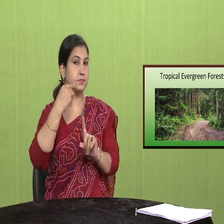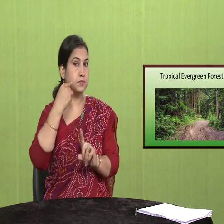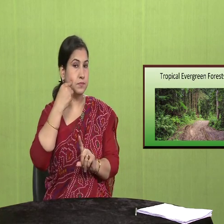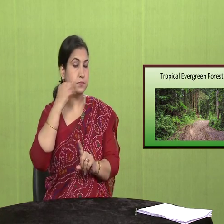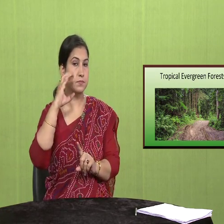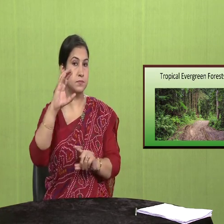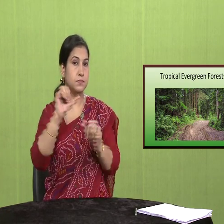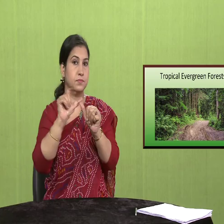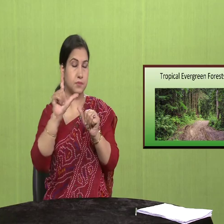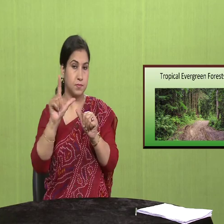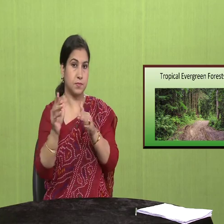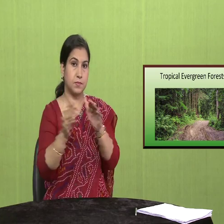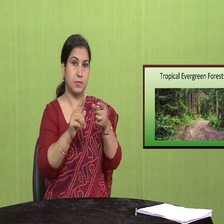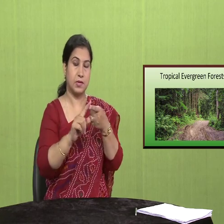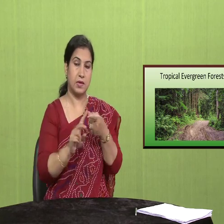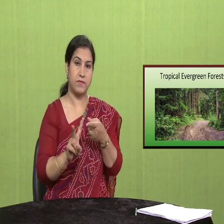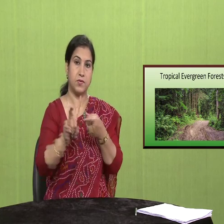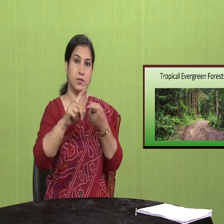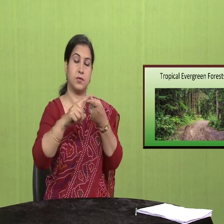evergreen forests.